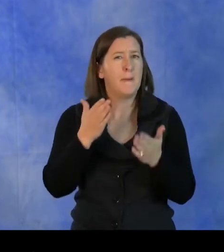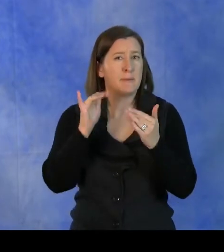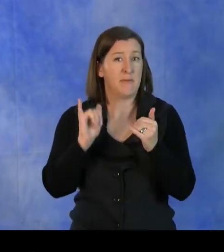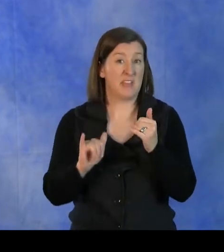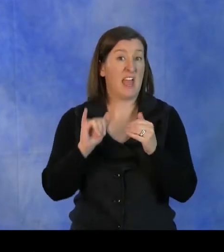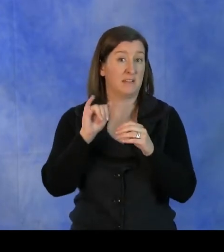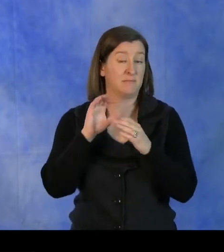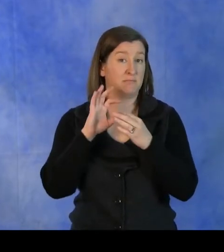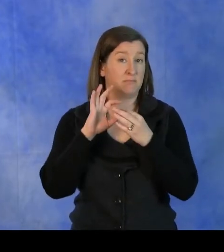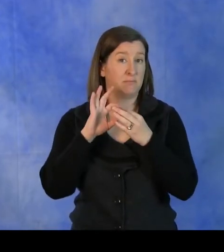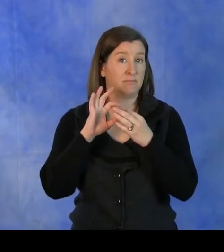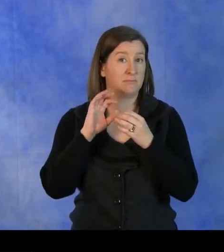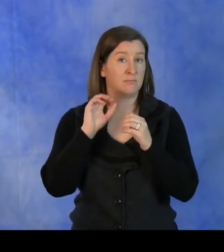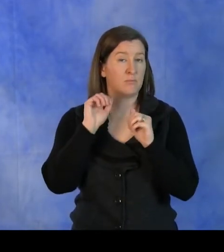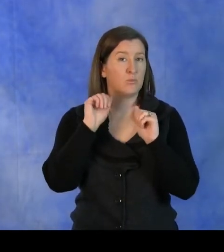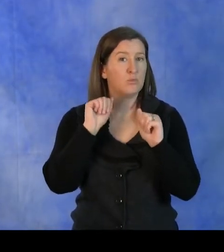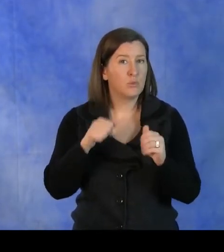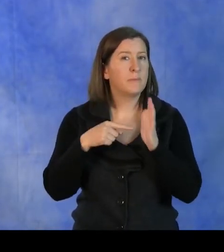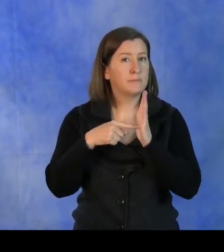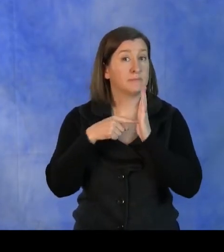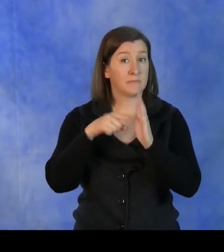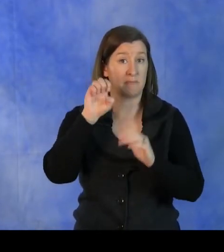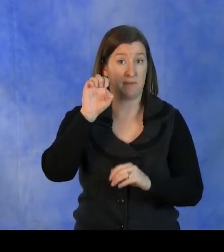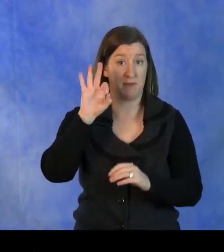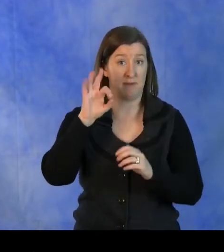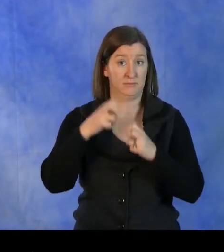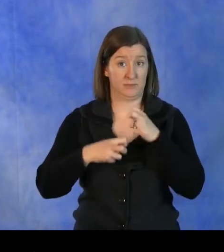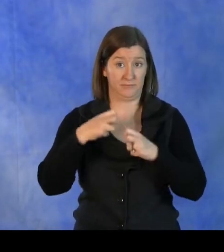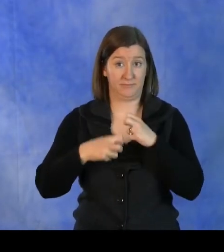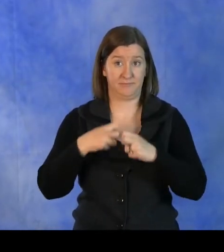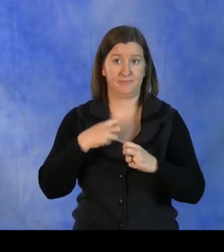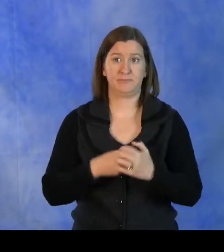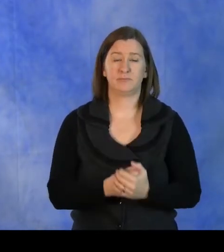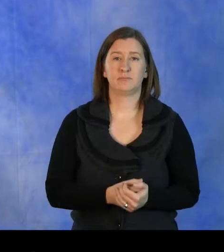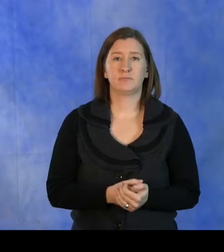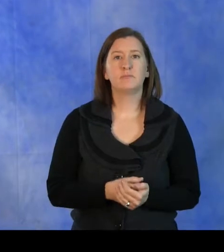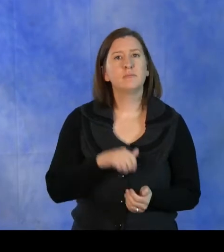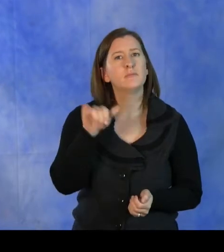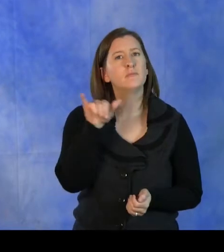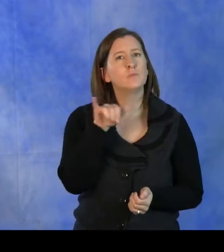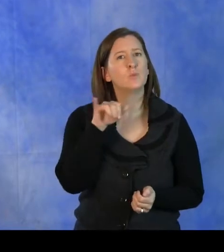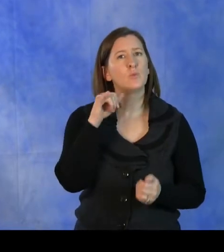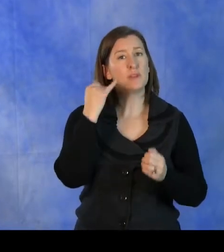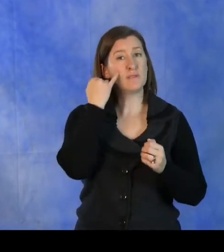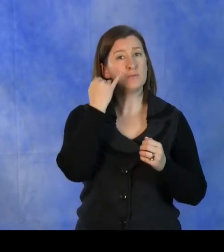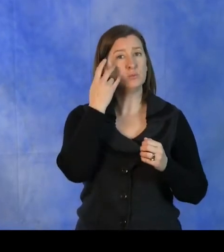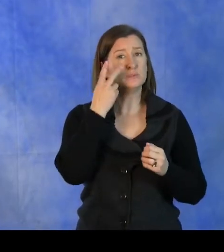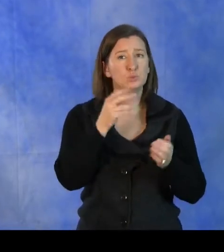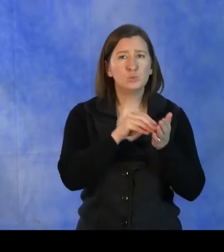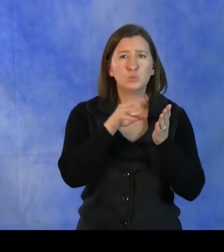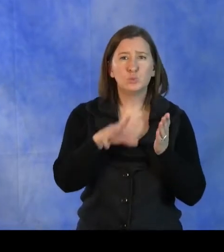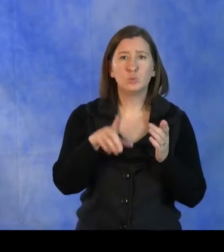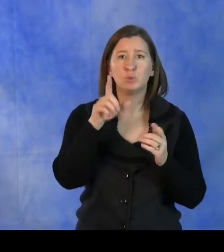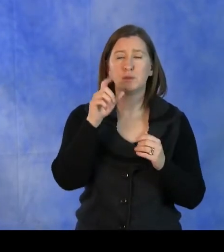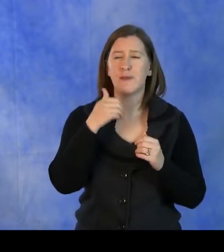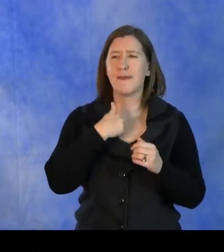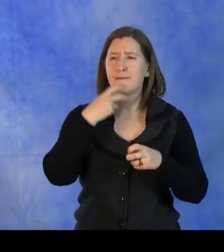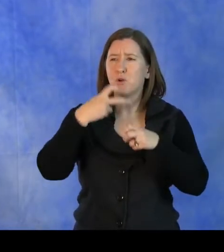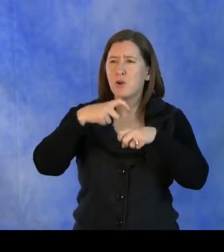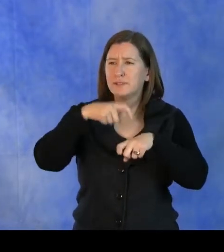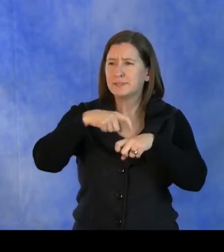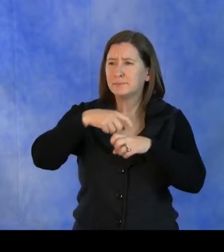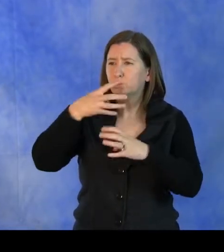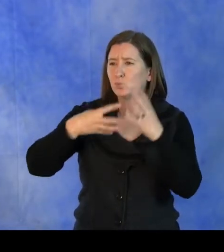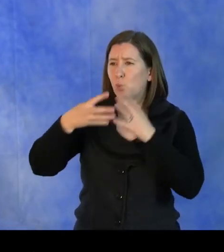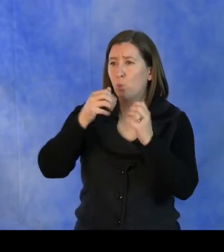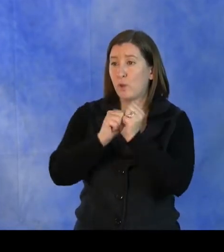second and third, so that might show that they have some EF difficulties. Also, if you see